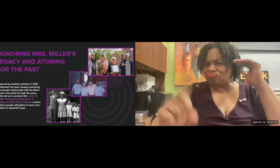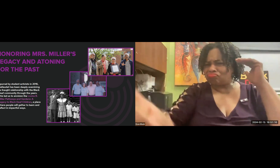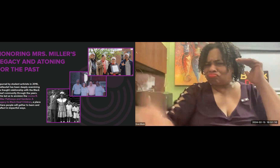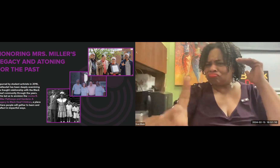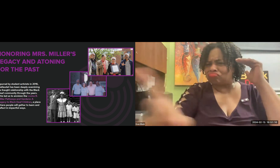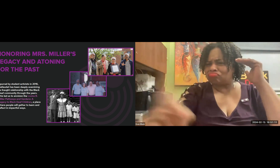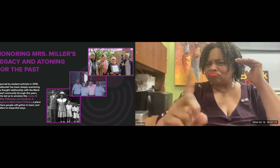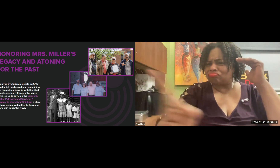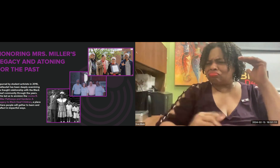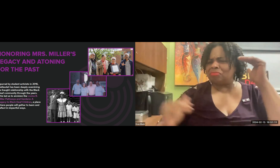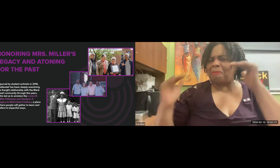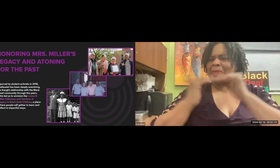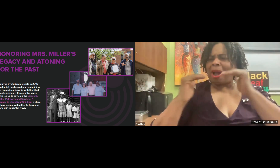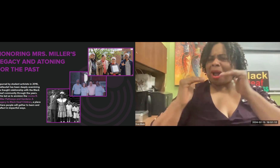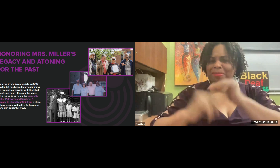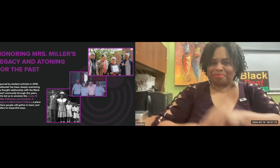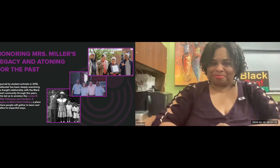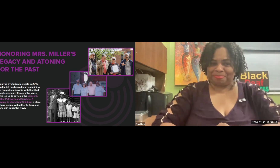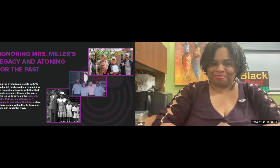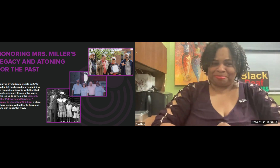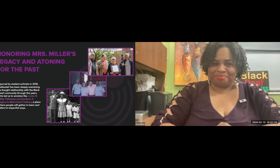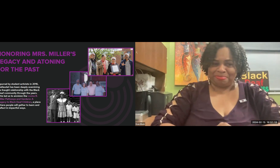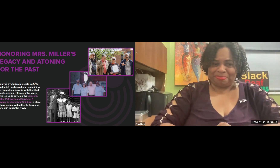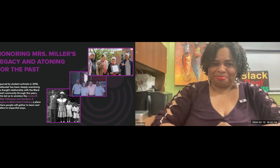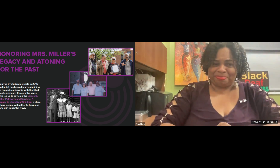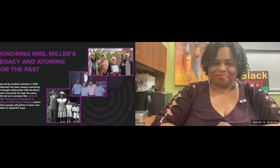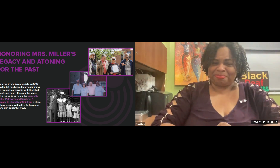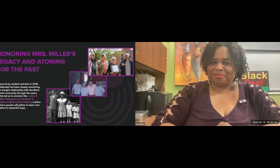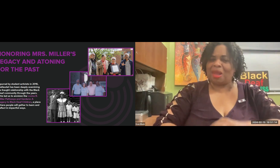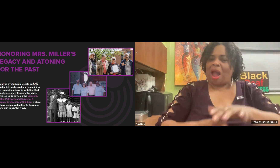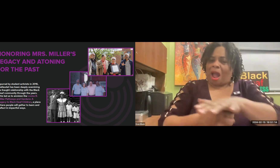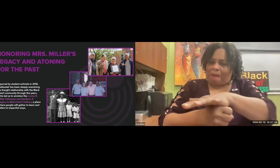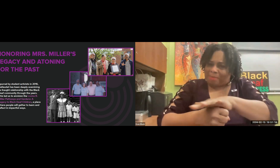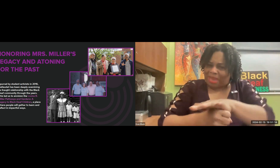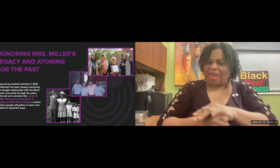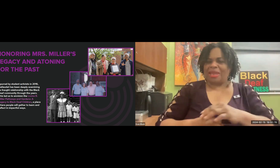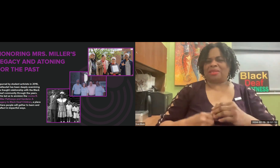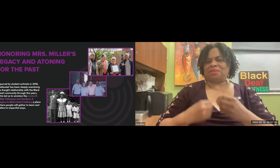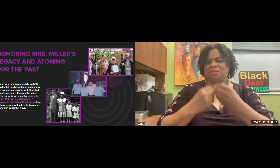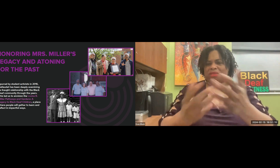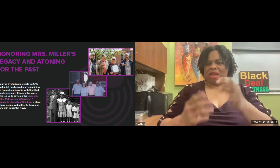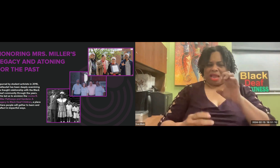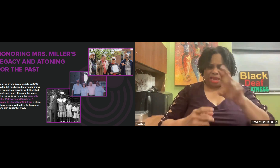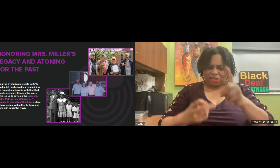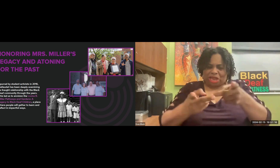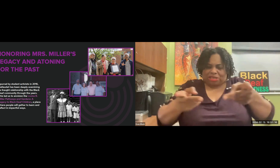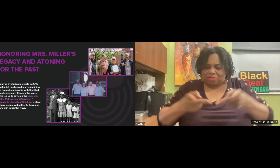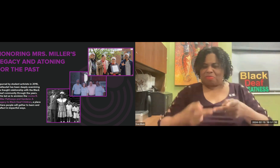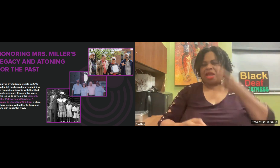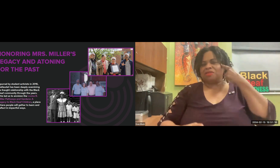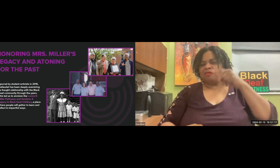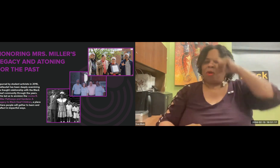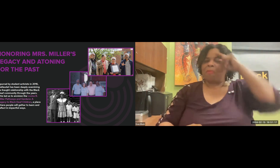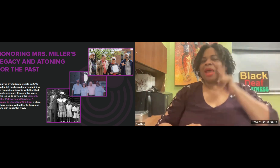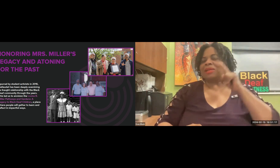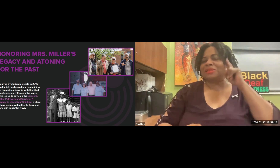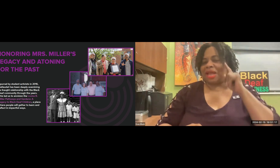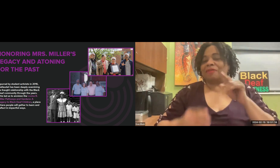this cause and saying that the unequal education that these Black deaf students were receiving was not